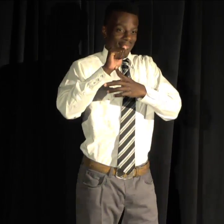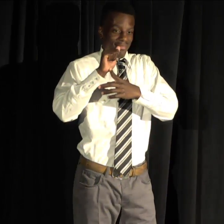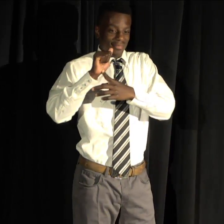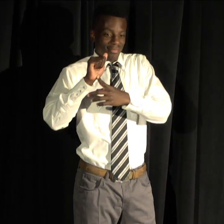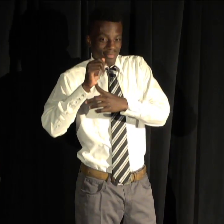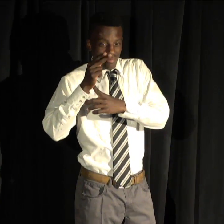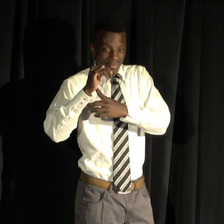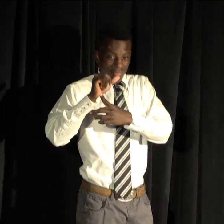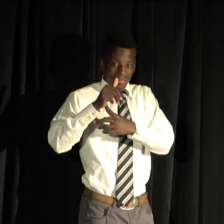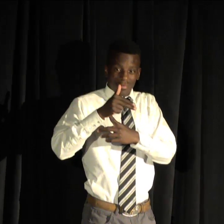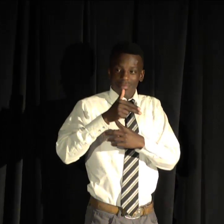I'm Duché,